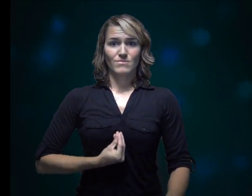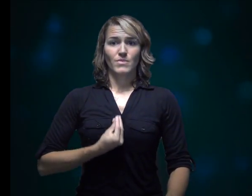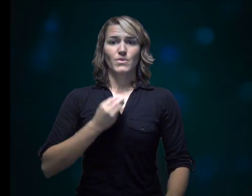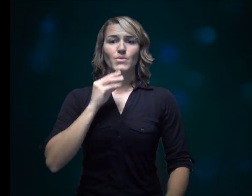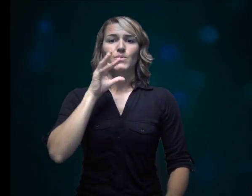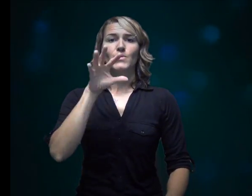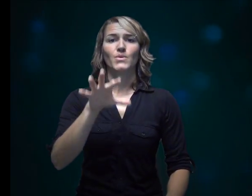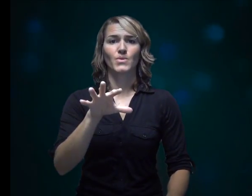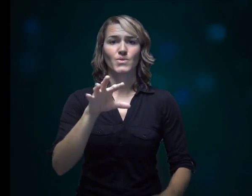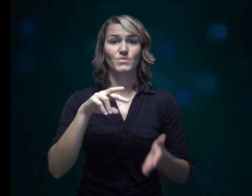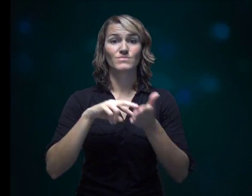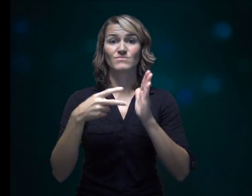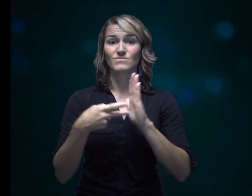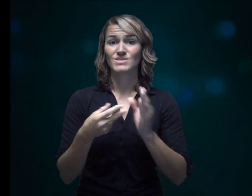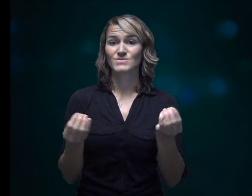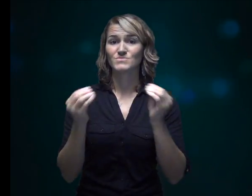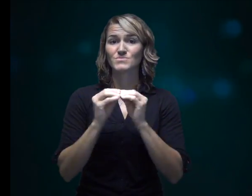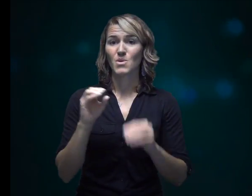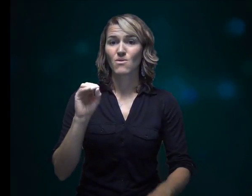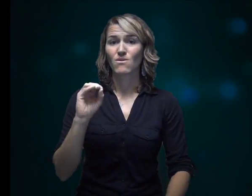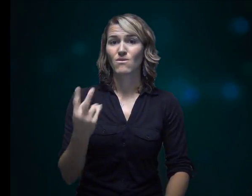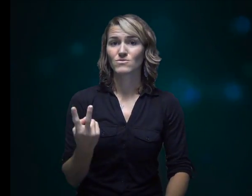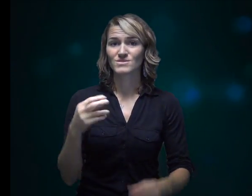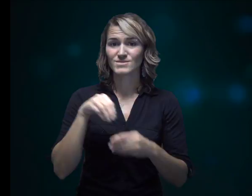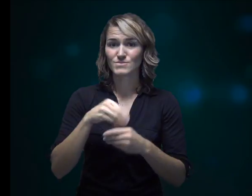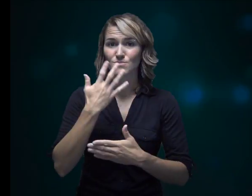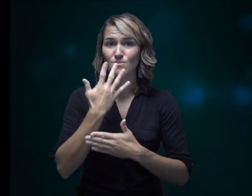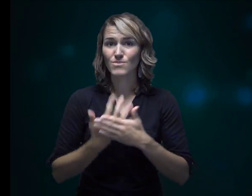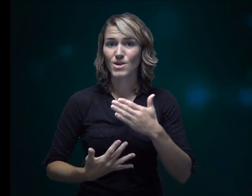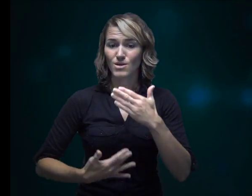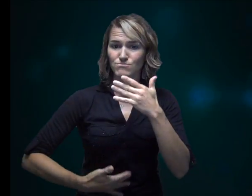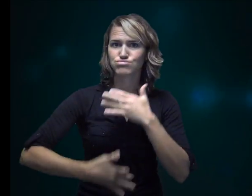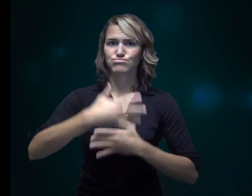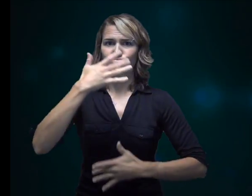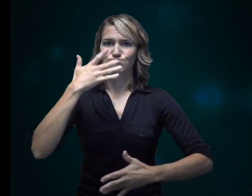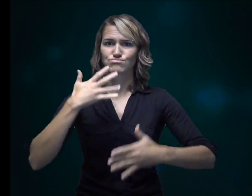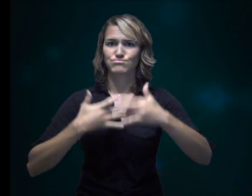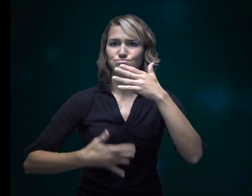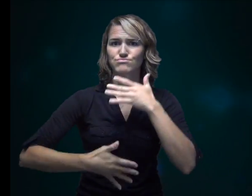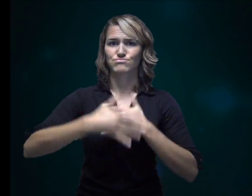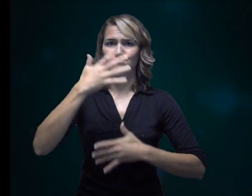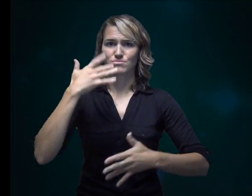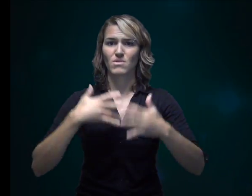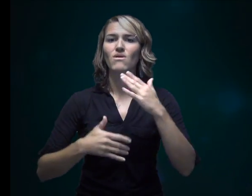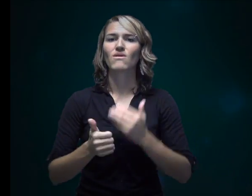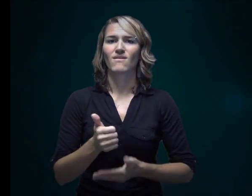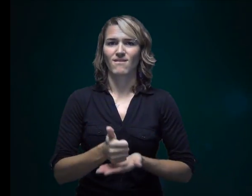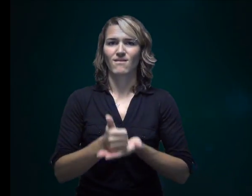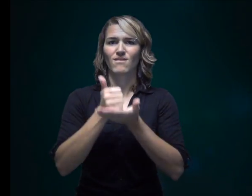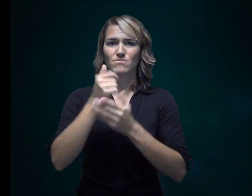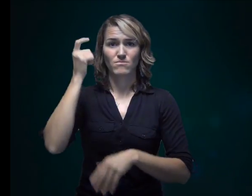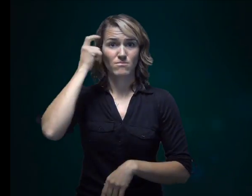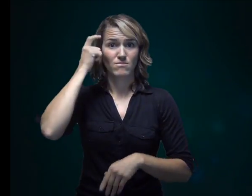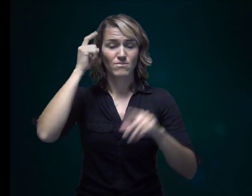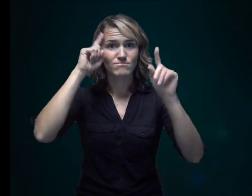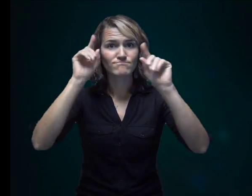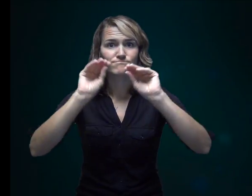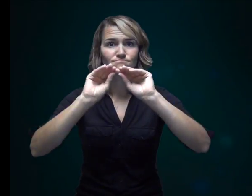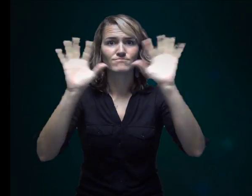this muscle, you can increase the amount of air you're inhaling, allowing your body to circulate more oxygen, resulting in a